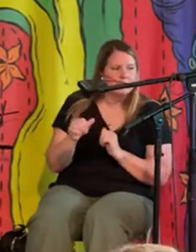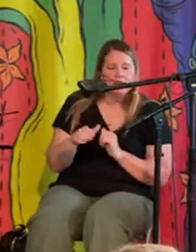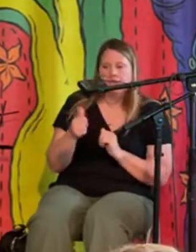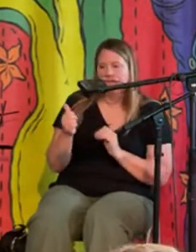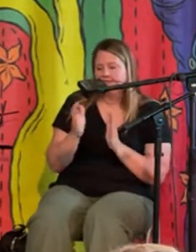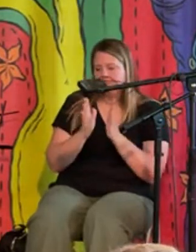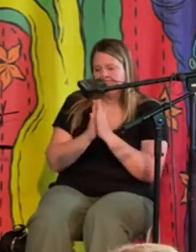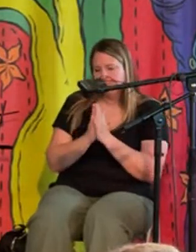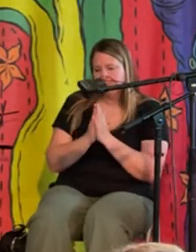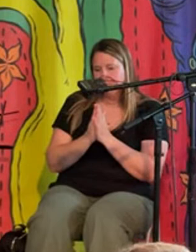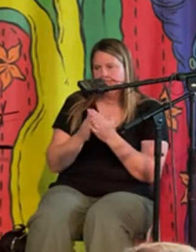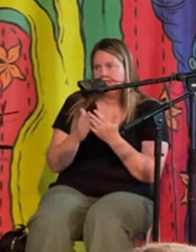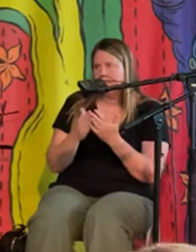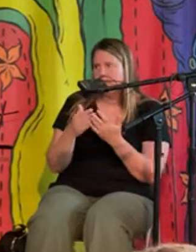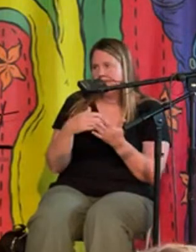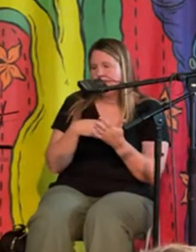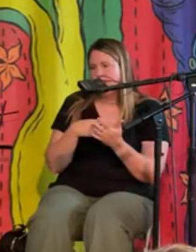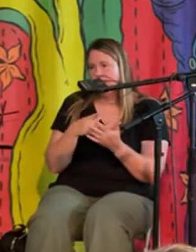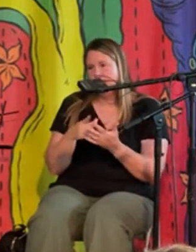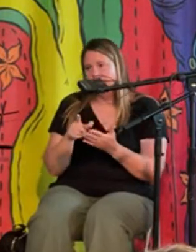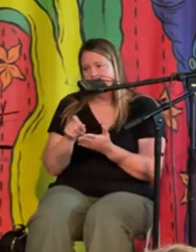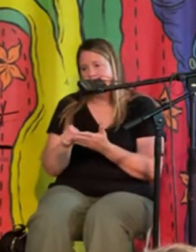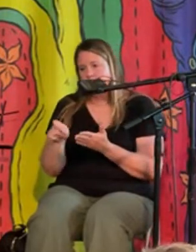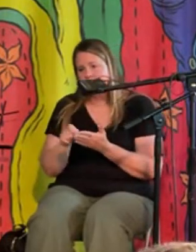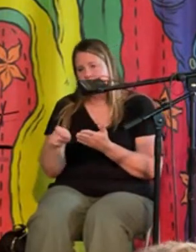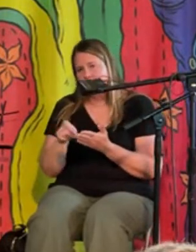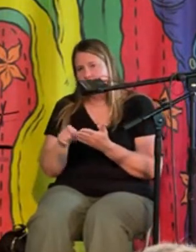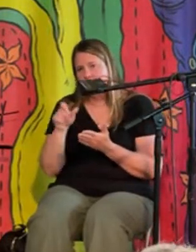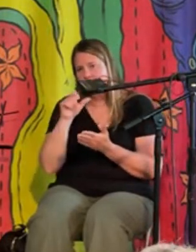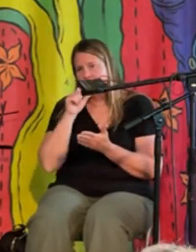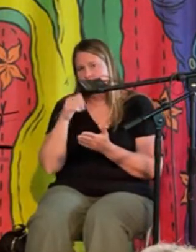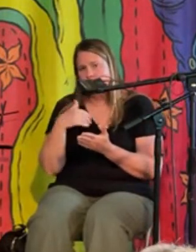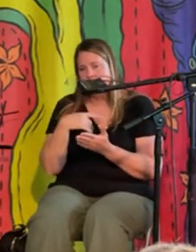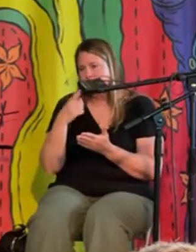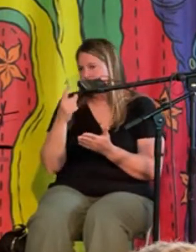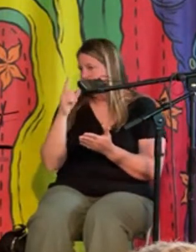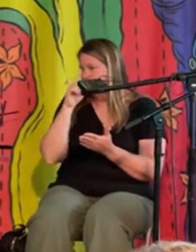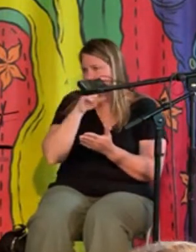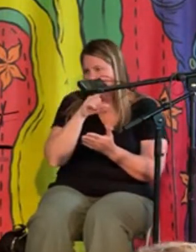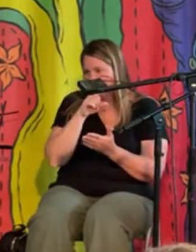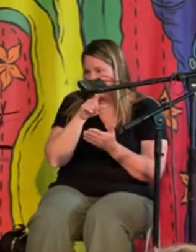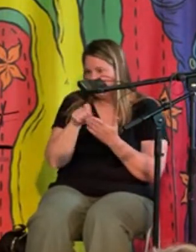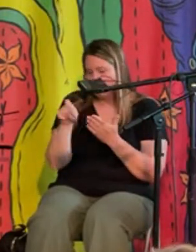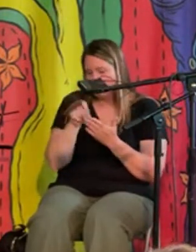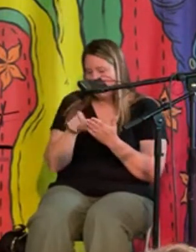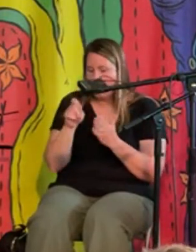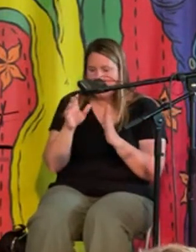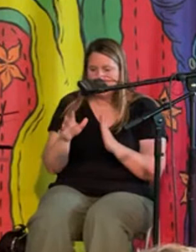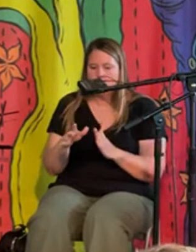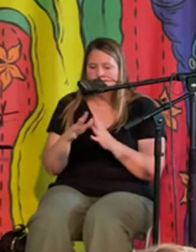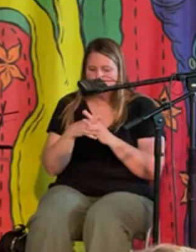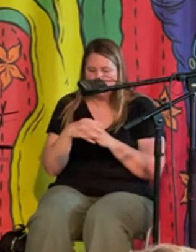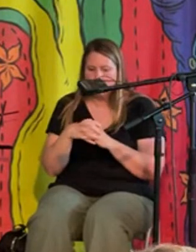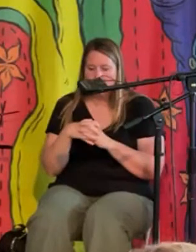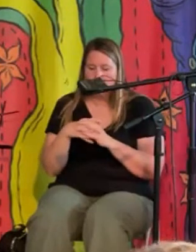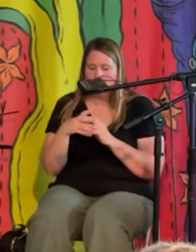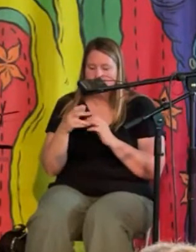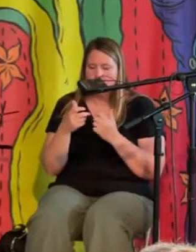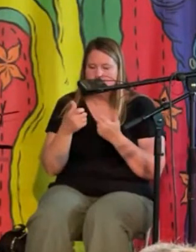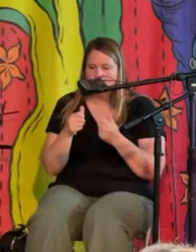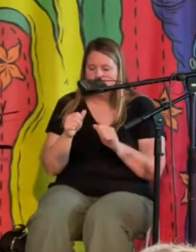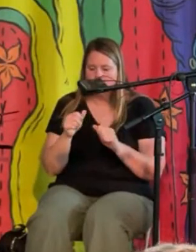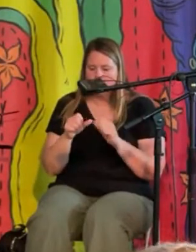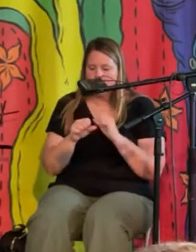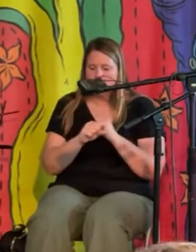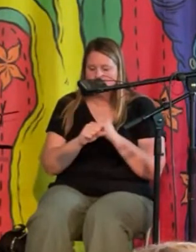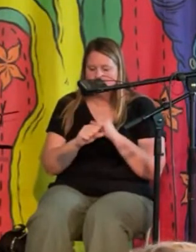from. And he's an interesting writer because he was an anti-fiction writer. He was trying to extend fiction